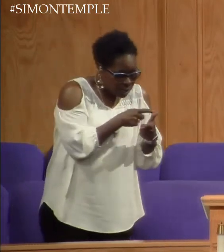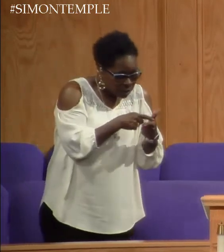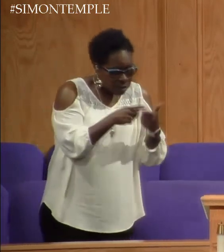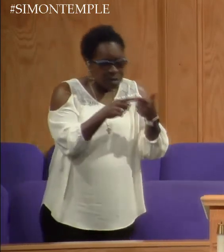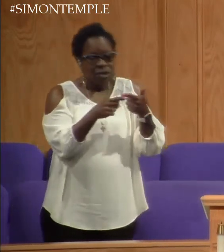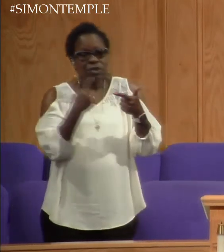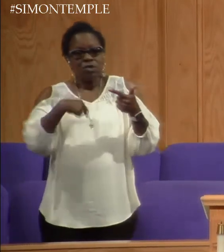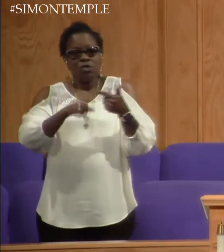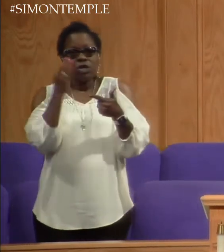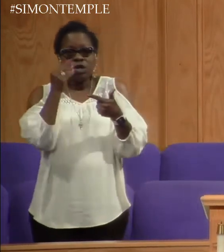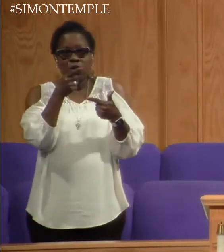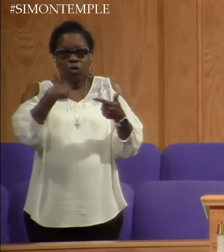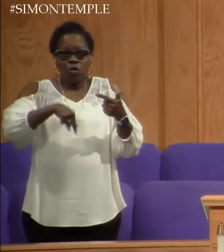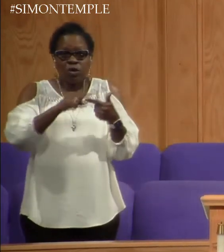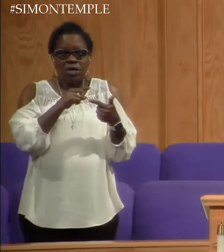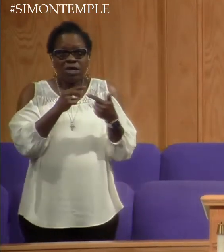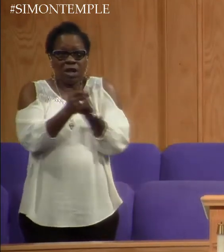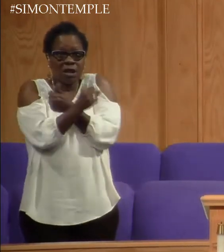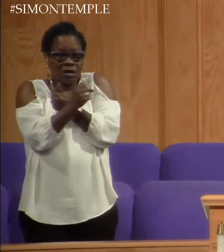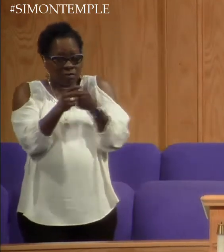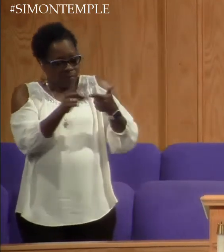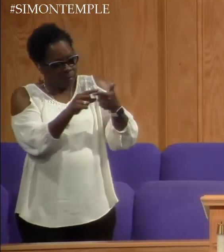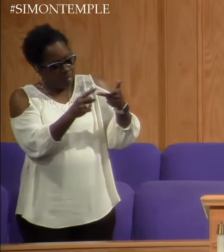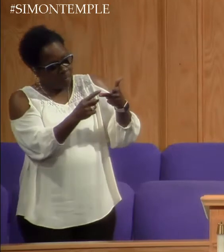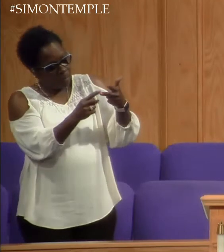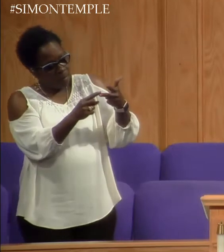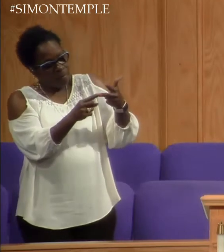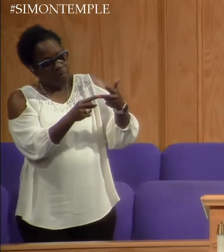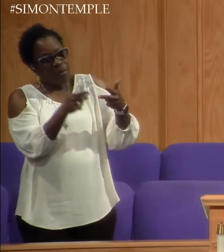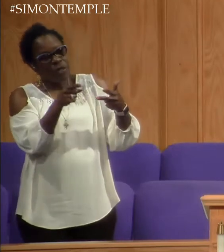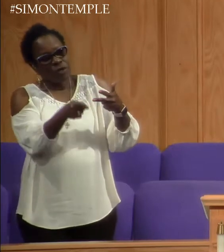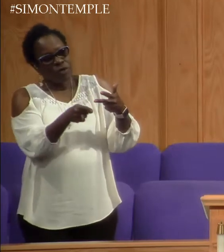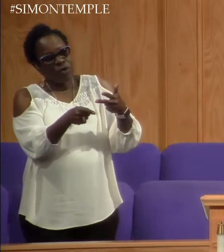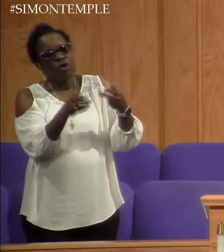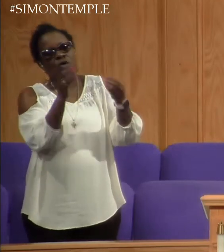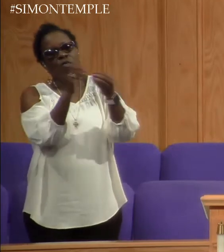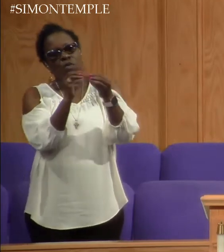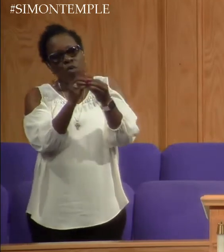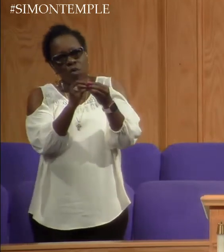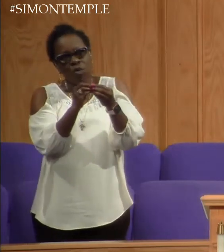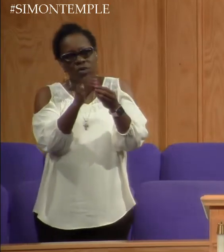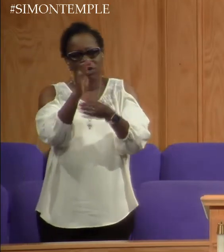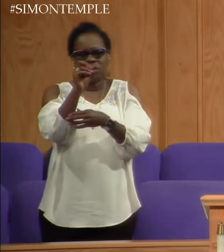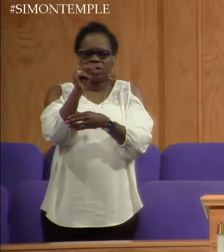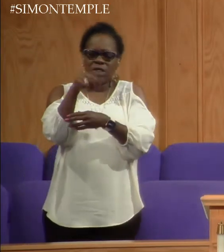certainly loved, my third point is you're certainly more than a conqueror.